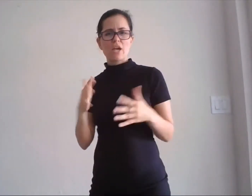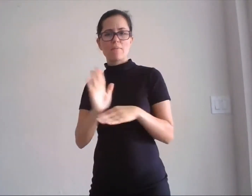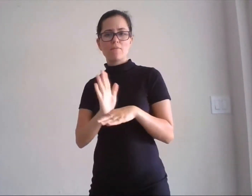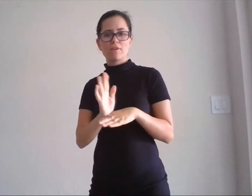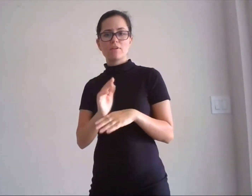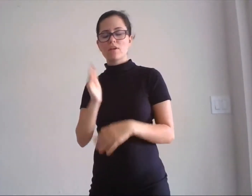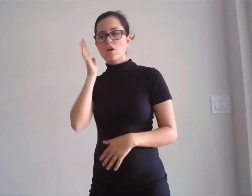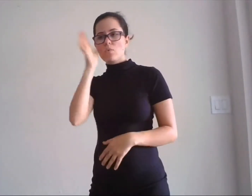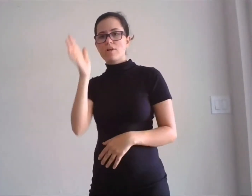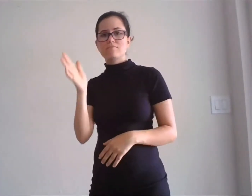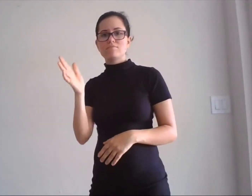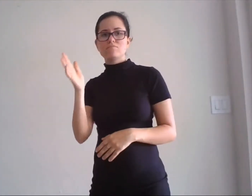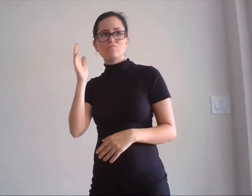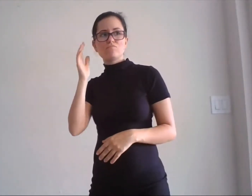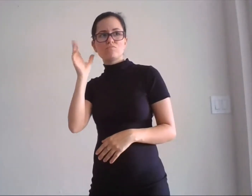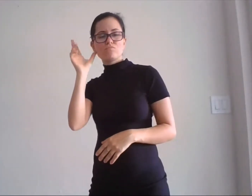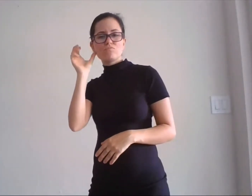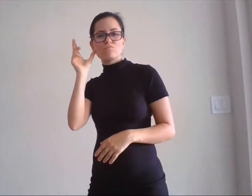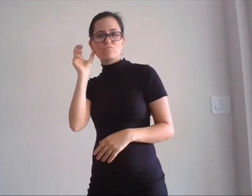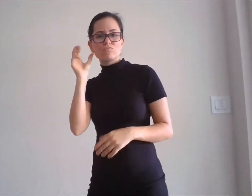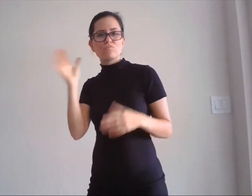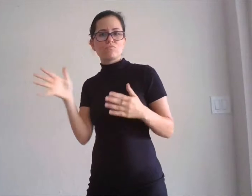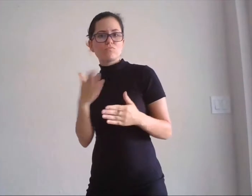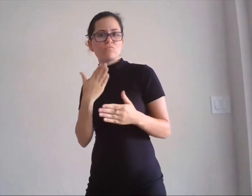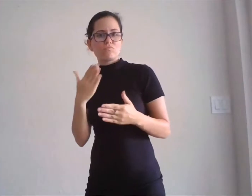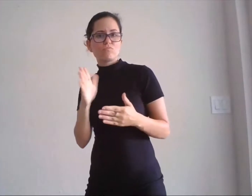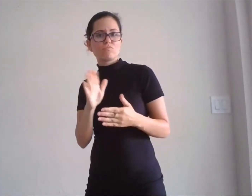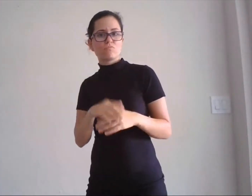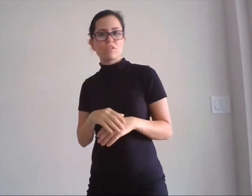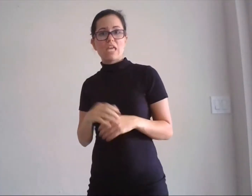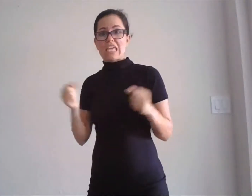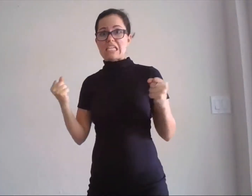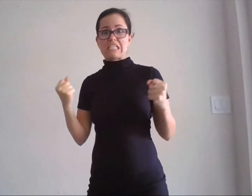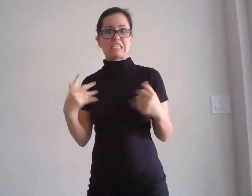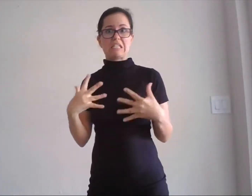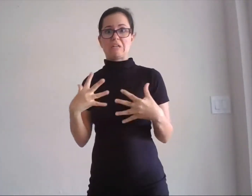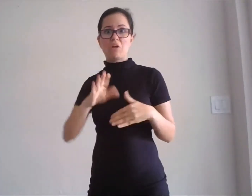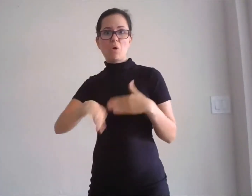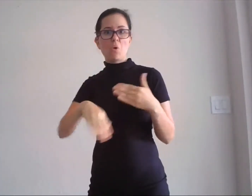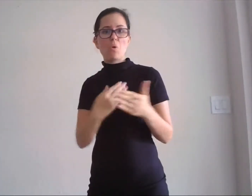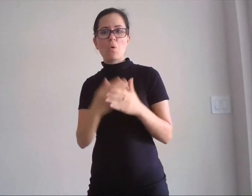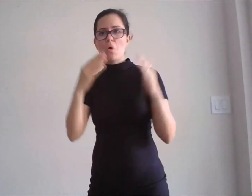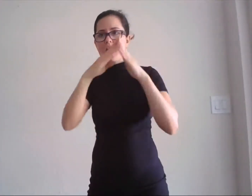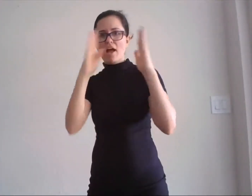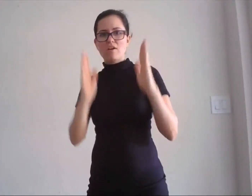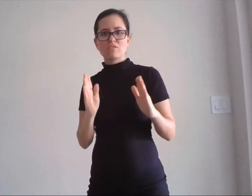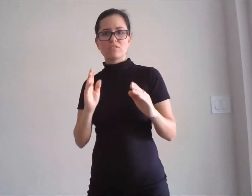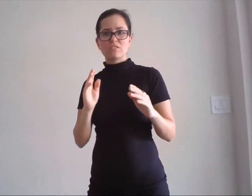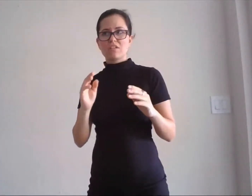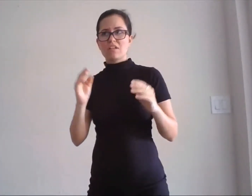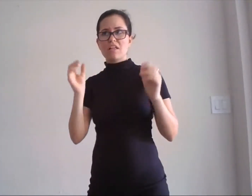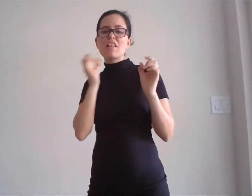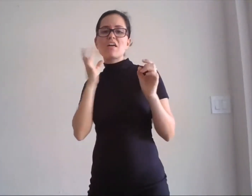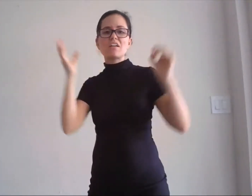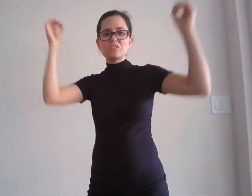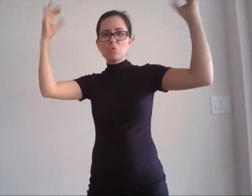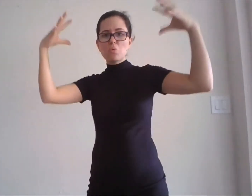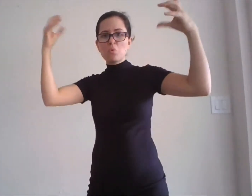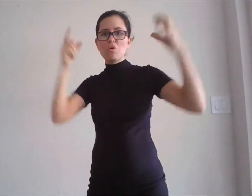light turns off. The ones that can turn red, turn red. And your whole house is red. And it literally looks like there's a demon coming from the bedroom.